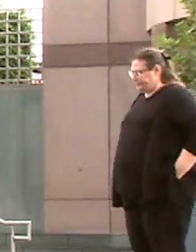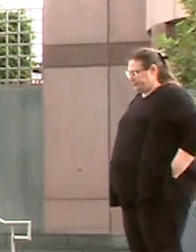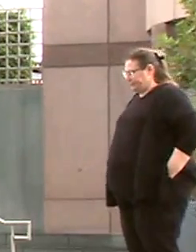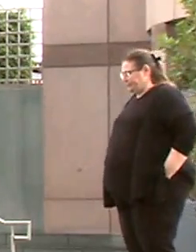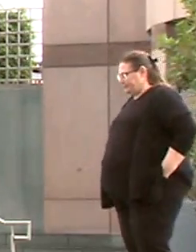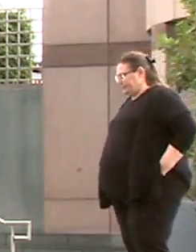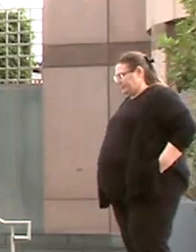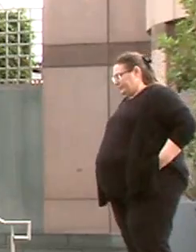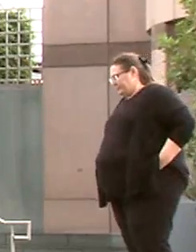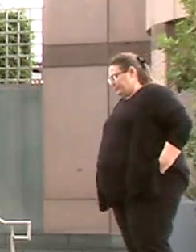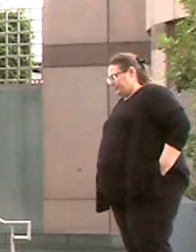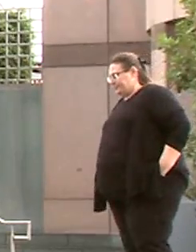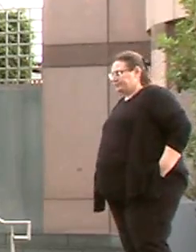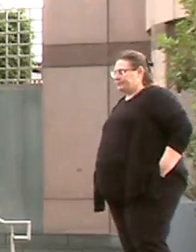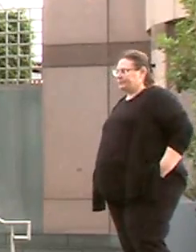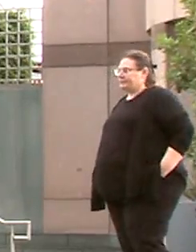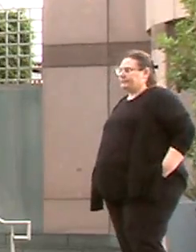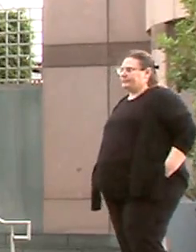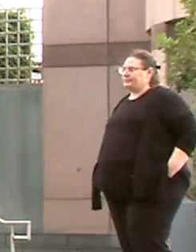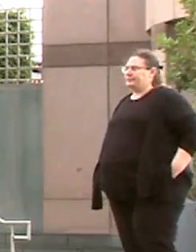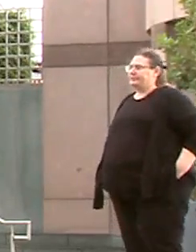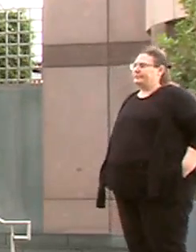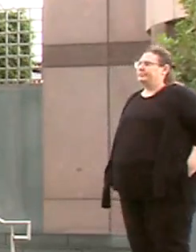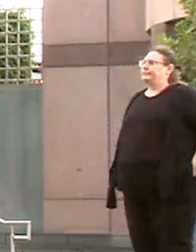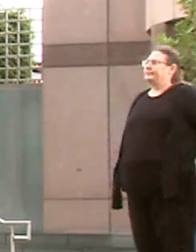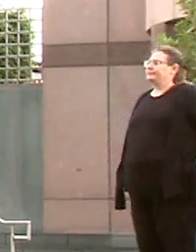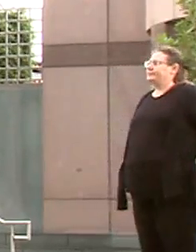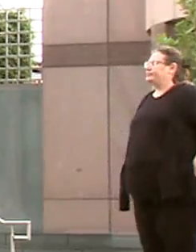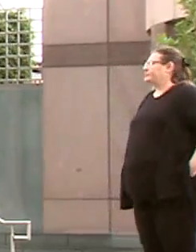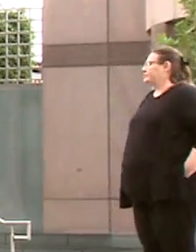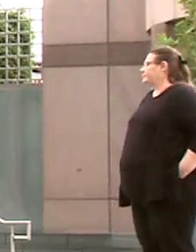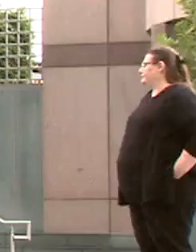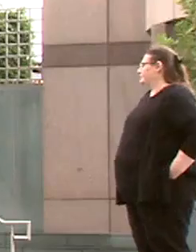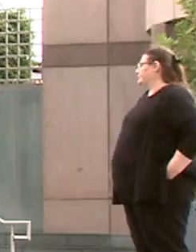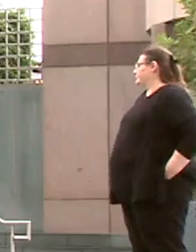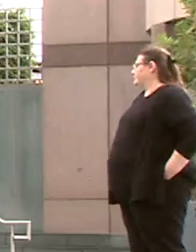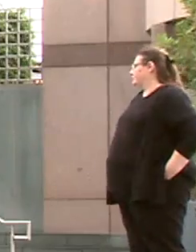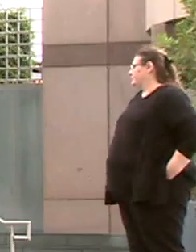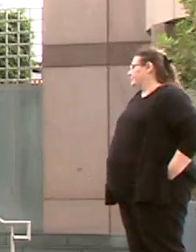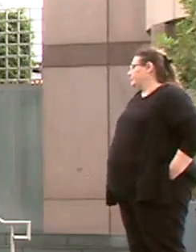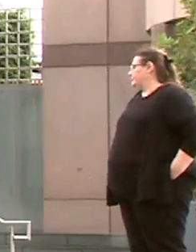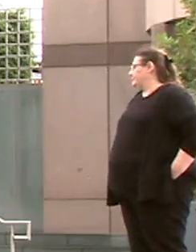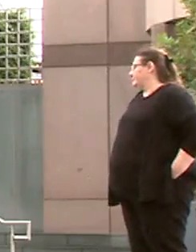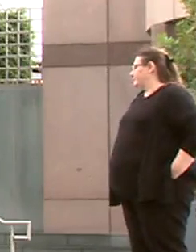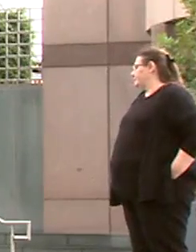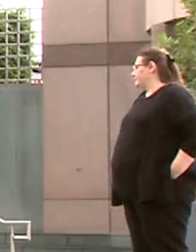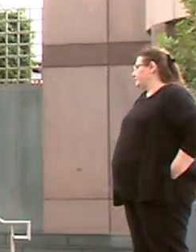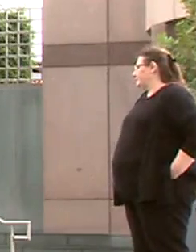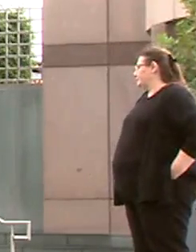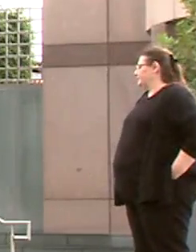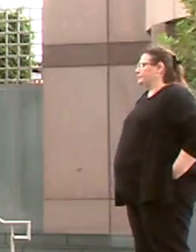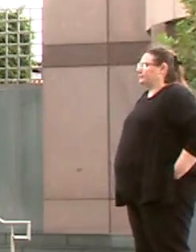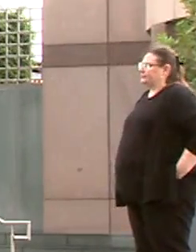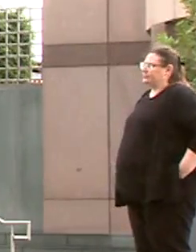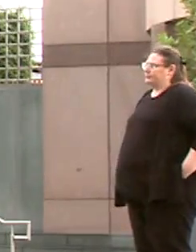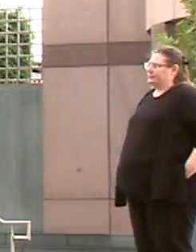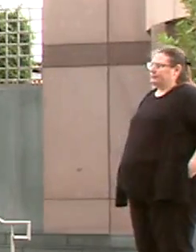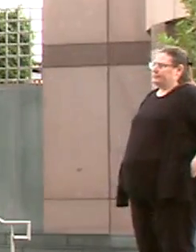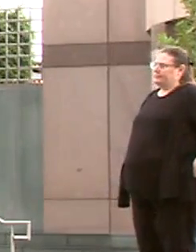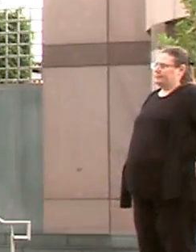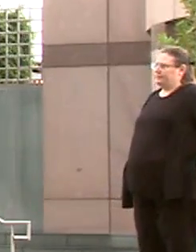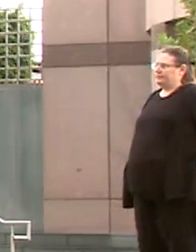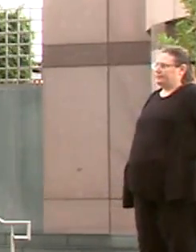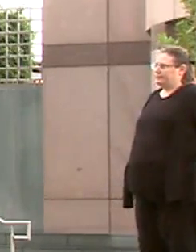I think you have to focus on, in that particular question, focusing on getting employment up through the executive